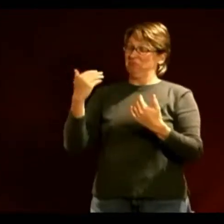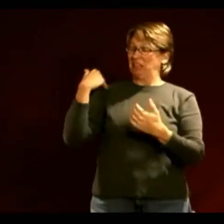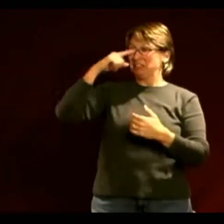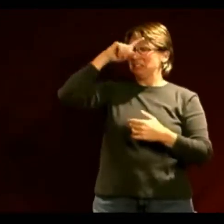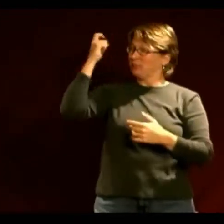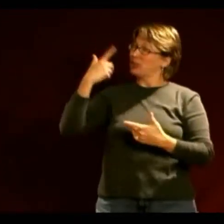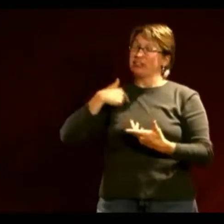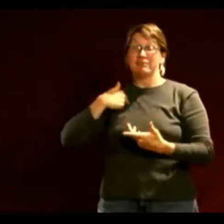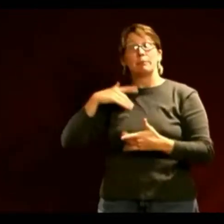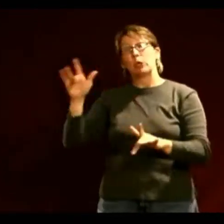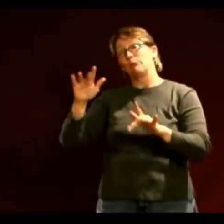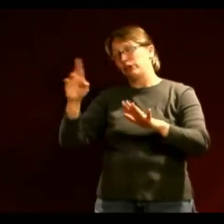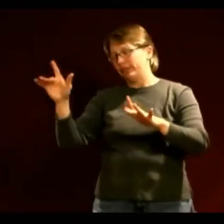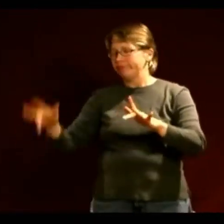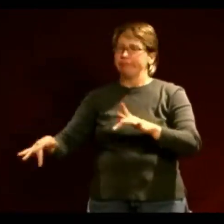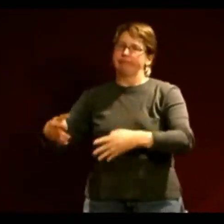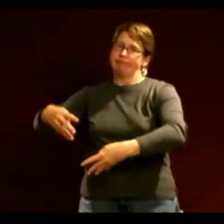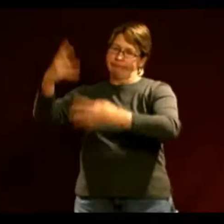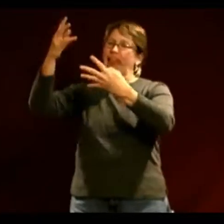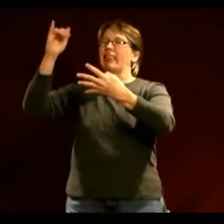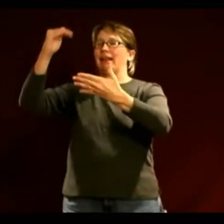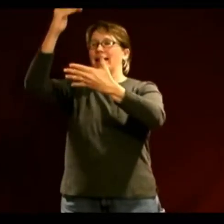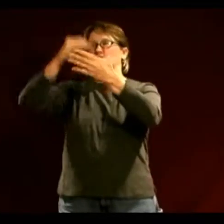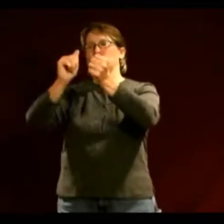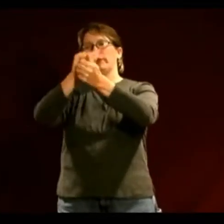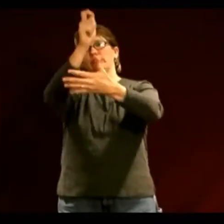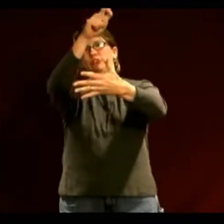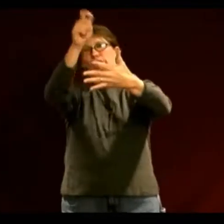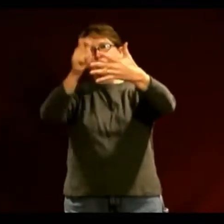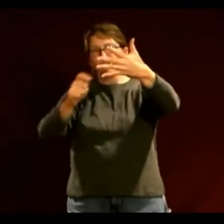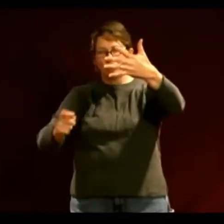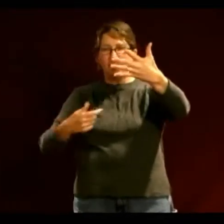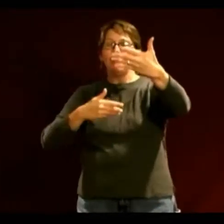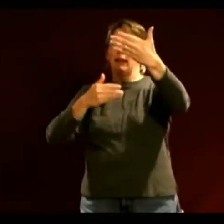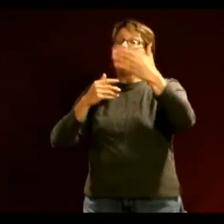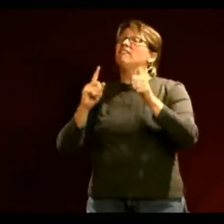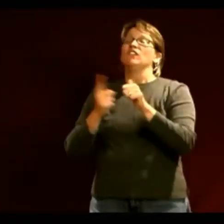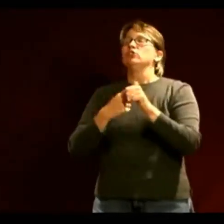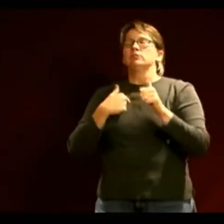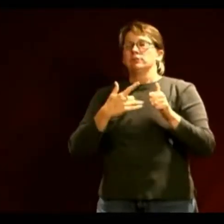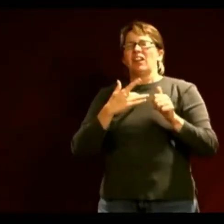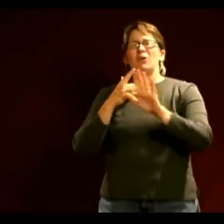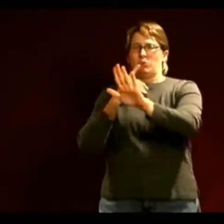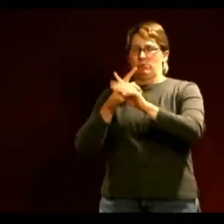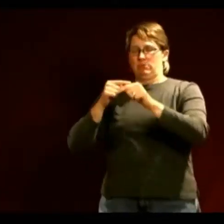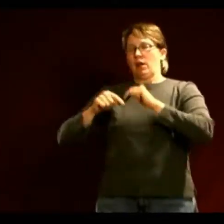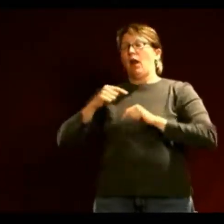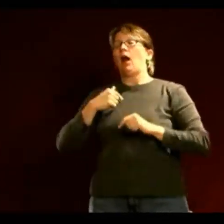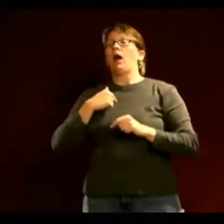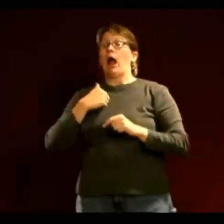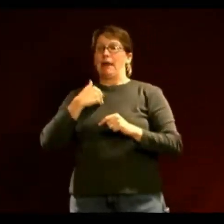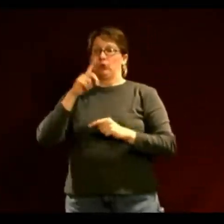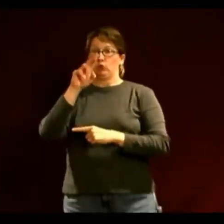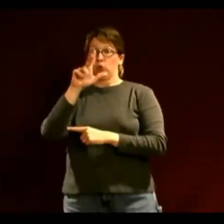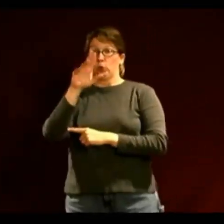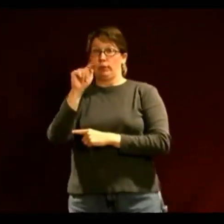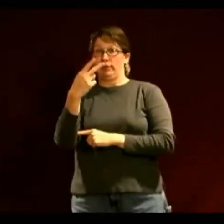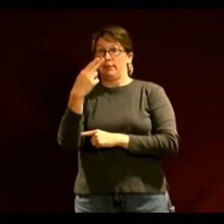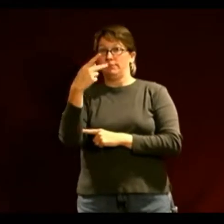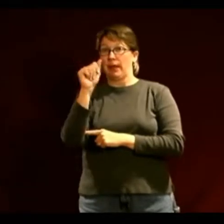make a checklist. We've gone before and used outfitters, but it was kind of awkward, so we just prefer to use the checklist